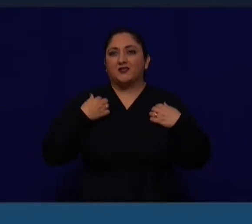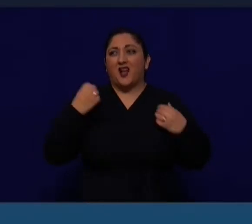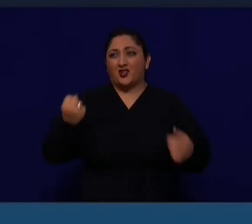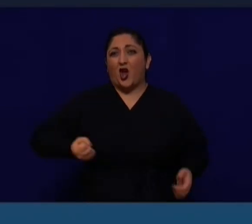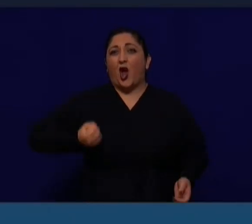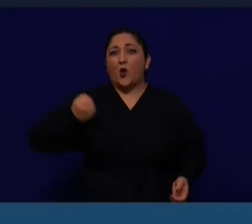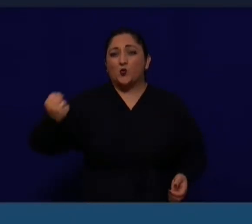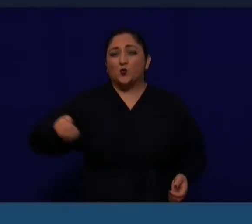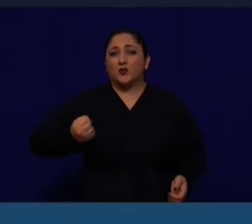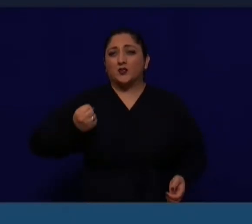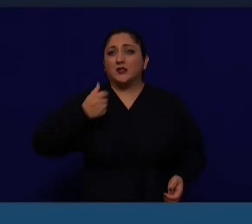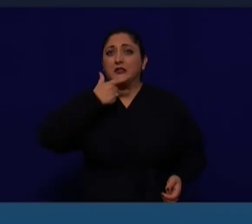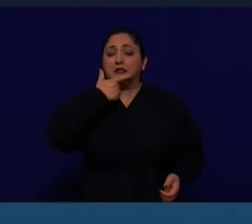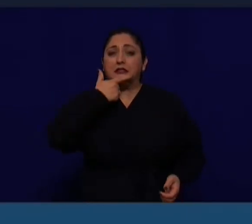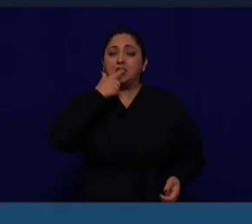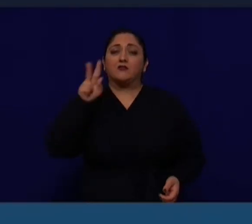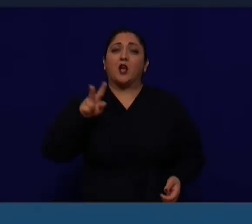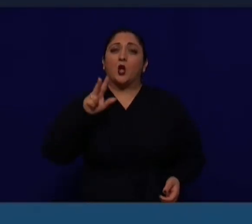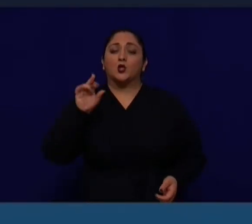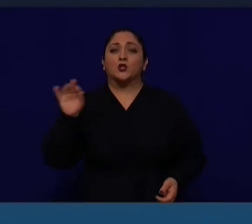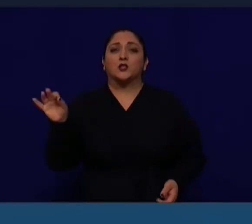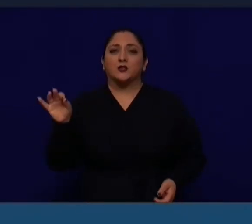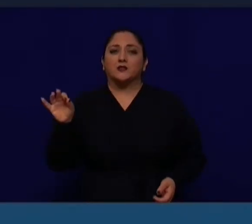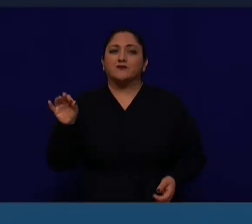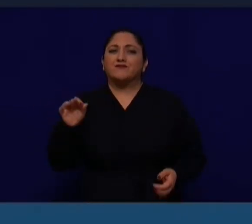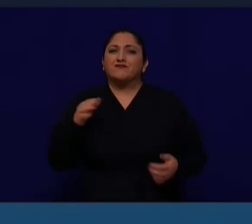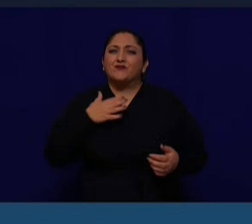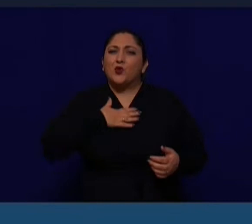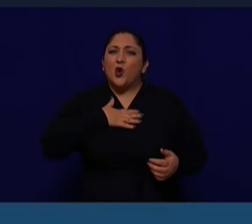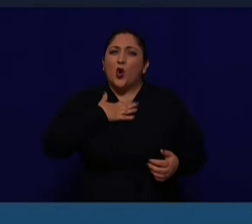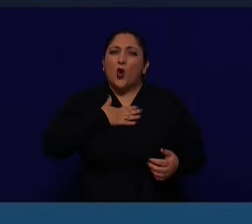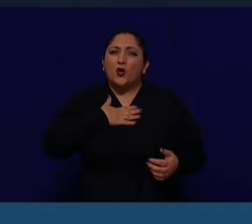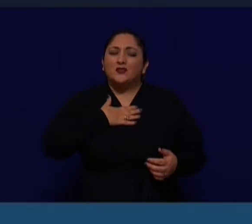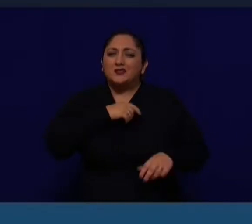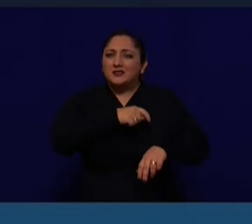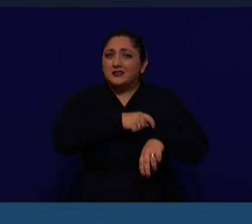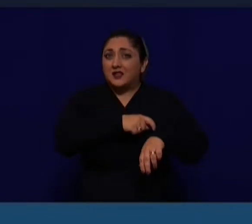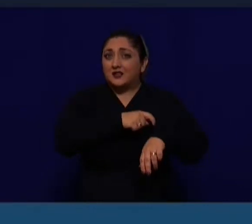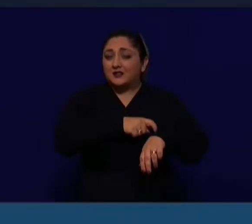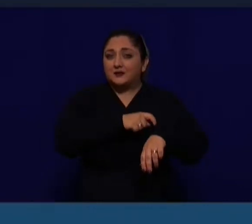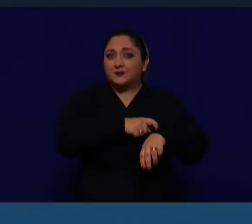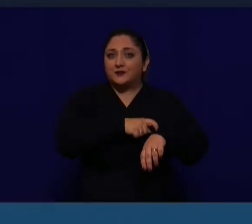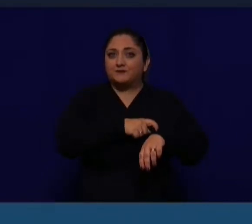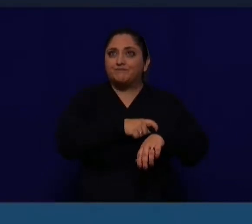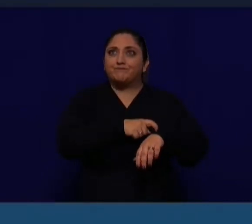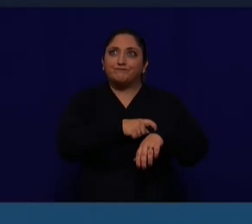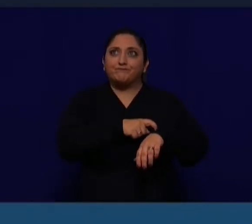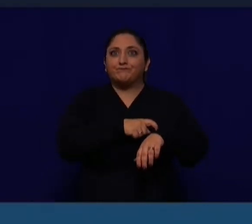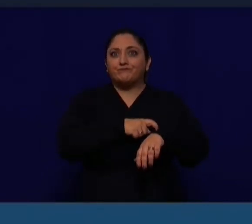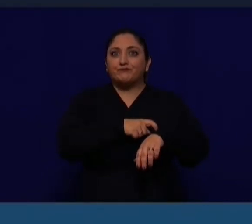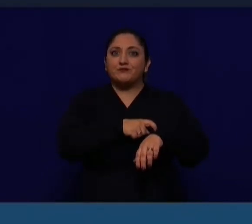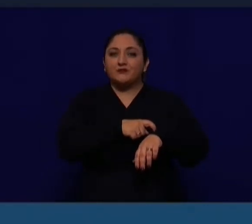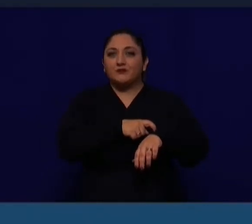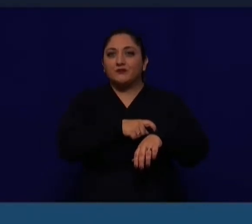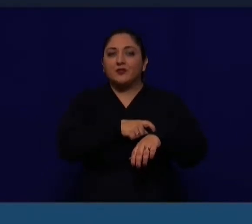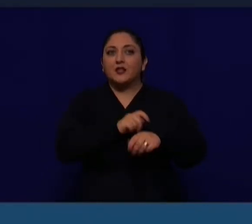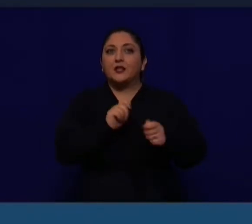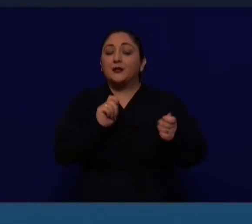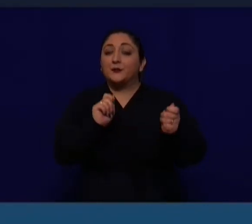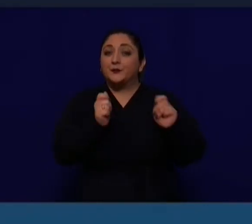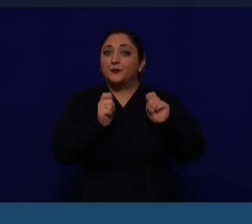70%. Forsi wasal iż-żmien illi kif taqbattejt imbidlu